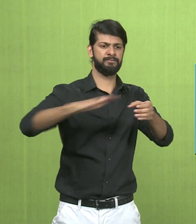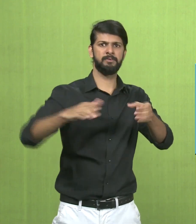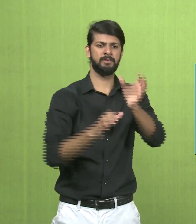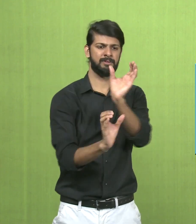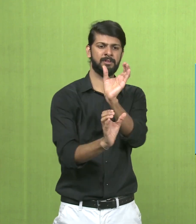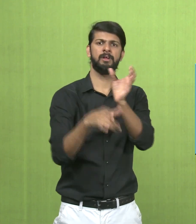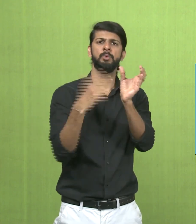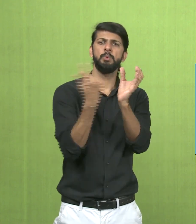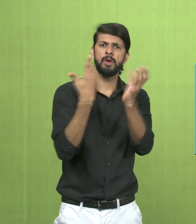bamboo,